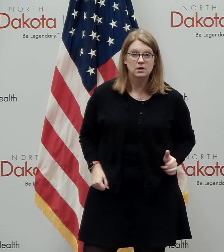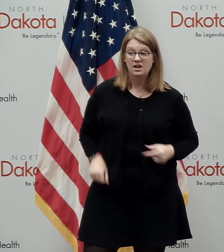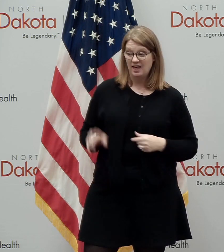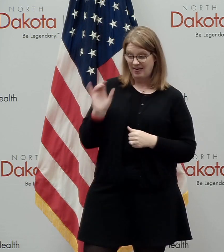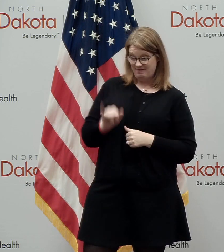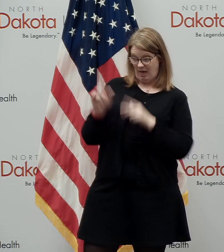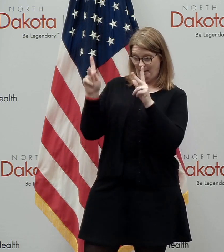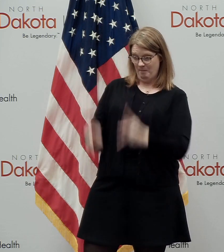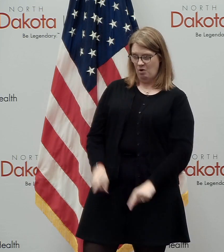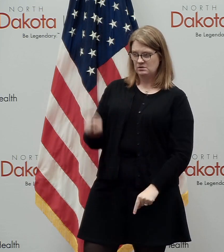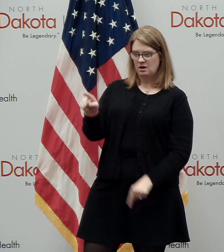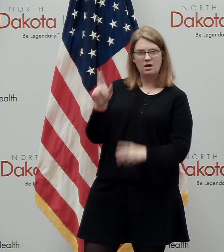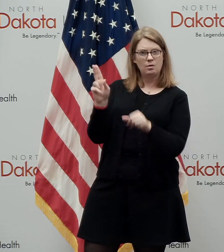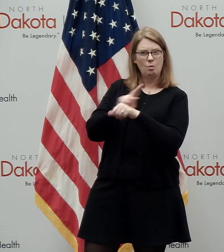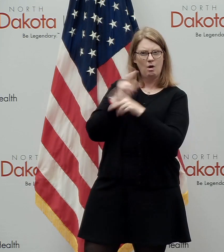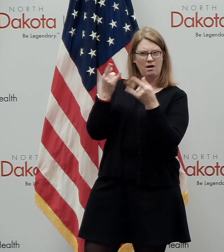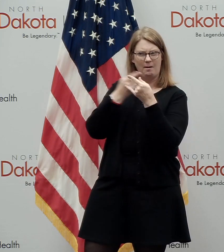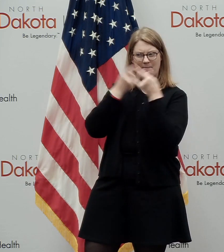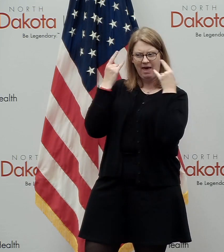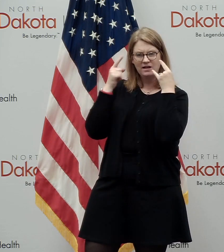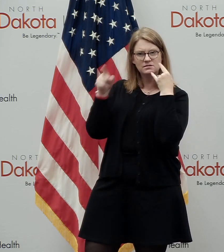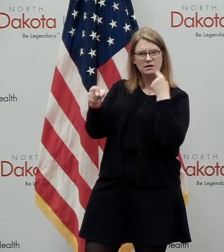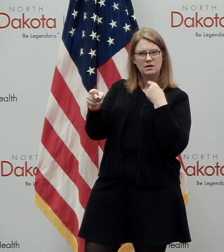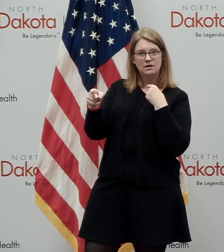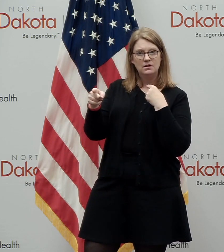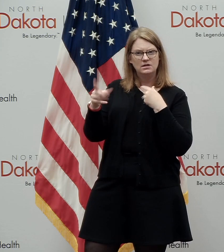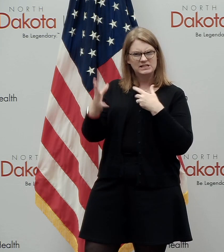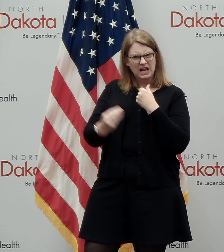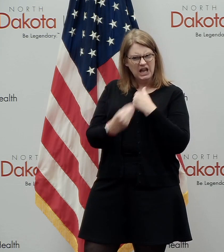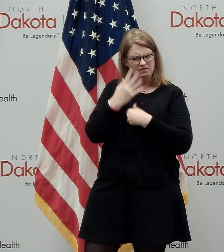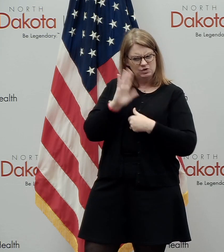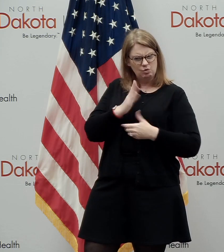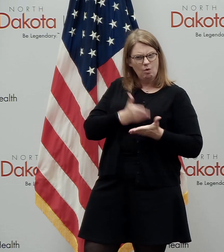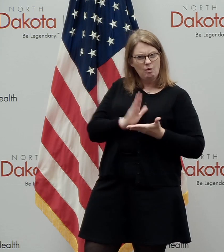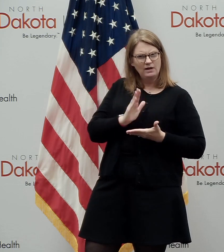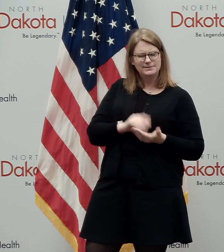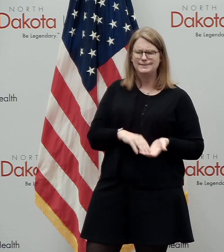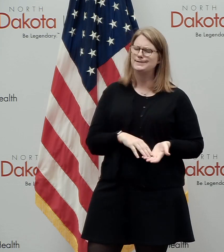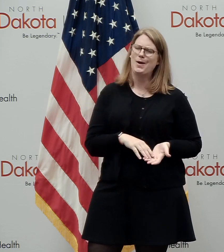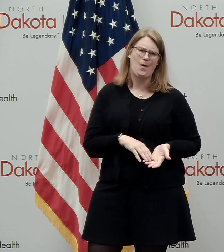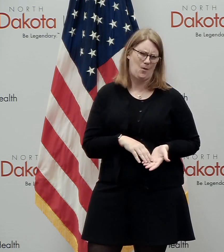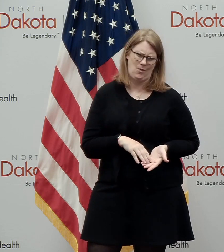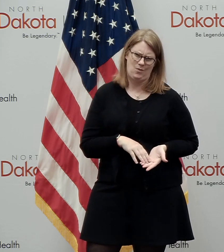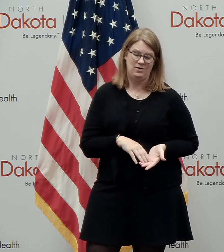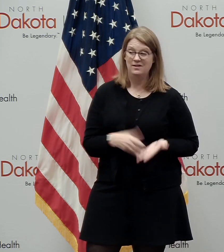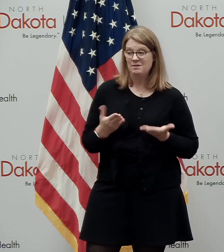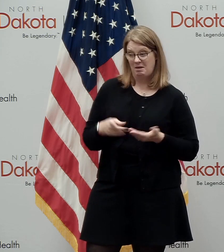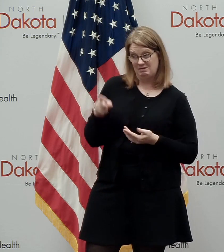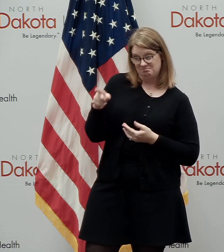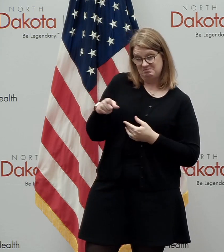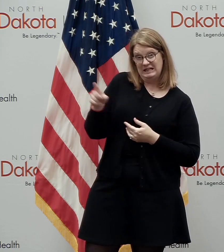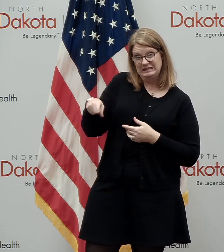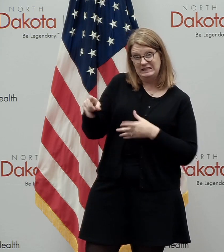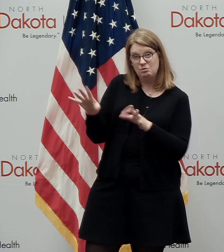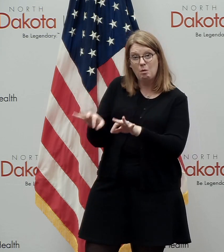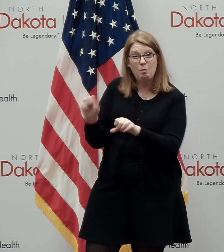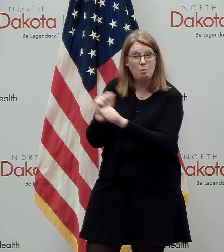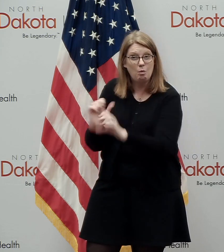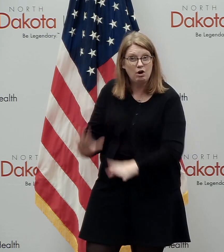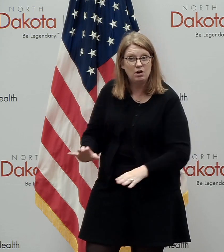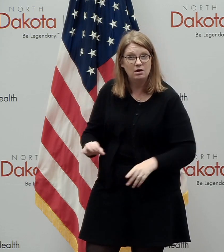individual rights. And so I say, if someone's wearing a mask, they may be an essential worker, and really the only thing to say to them is thank